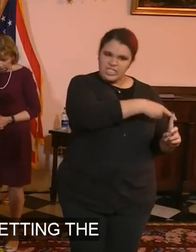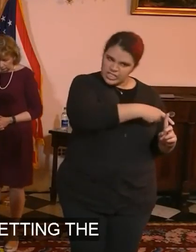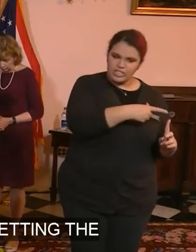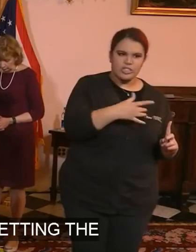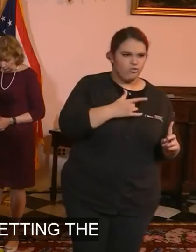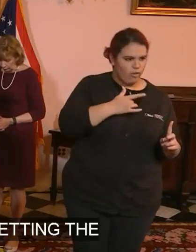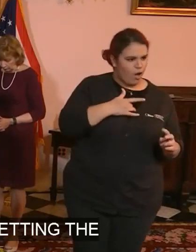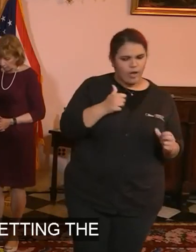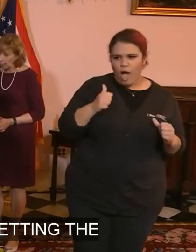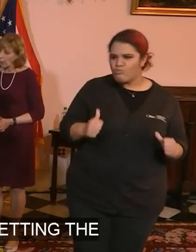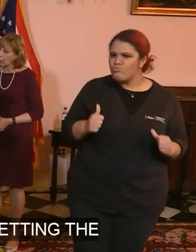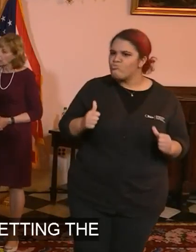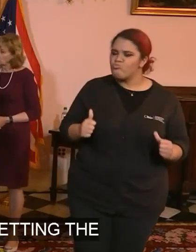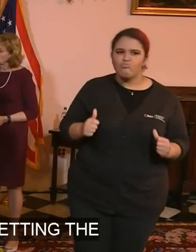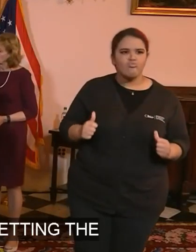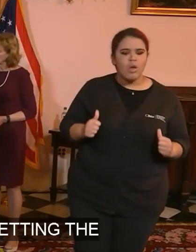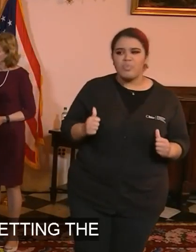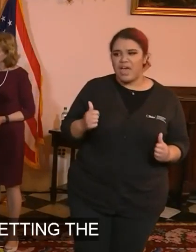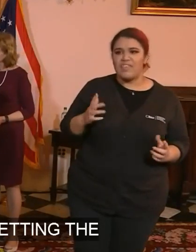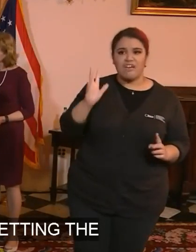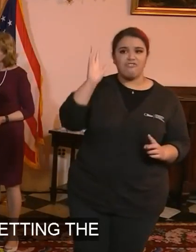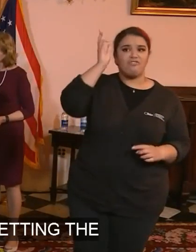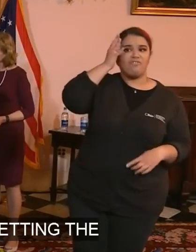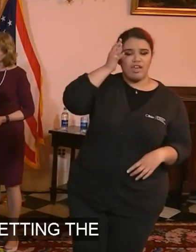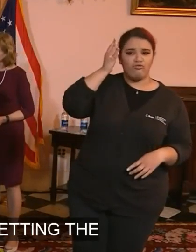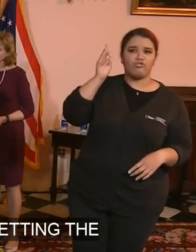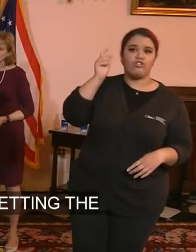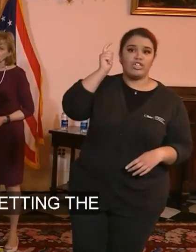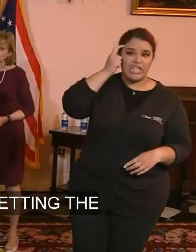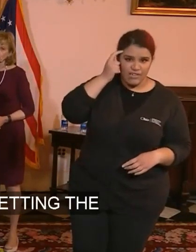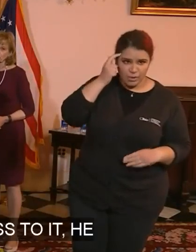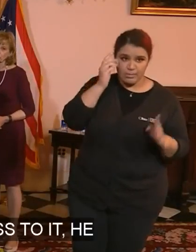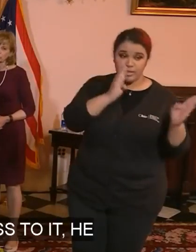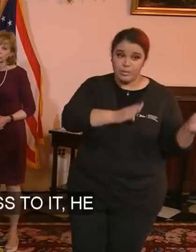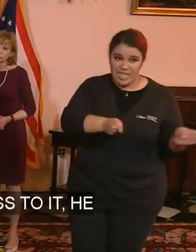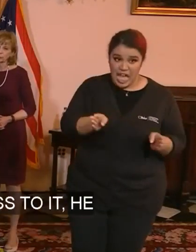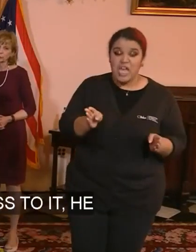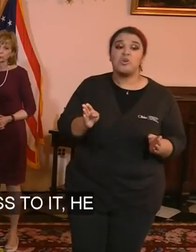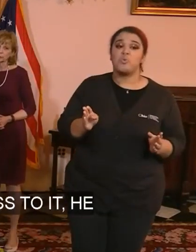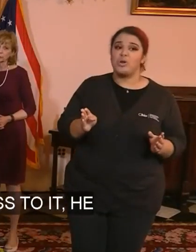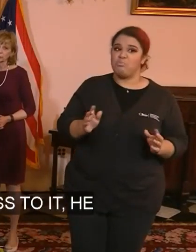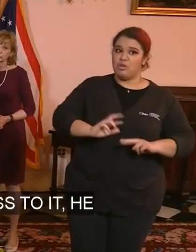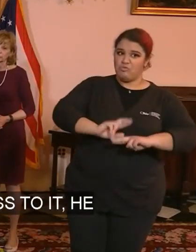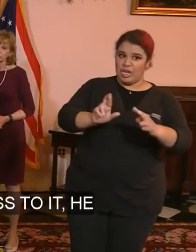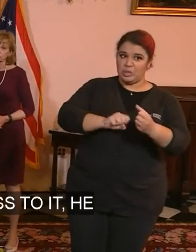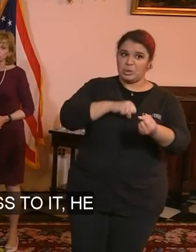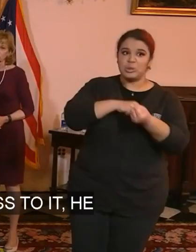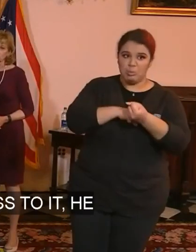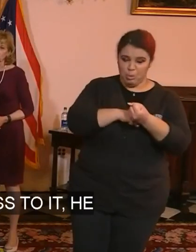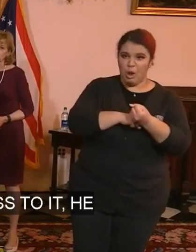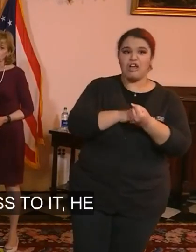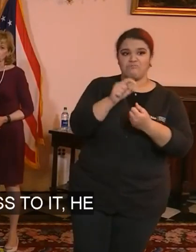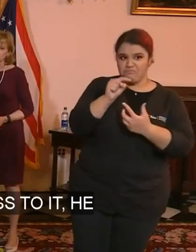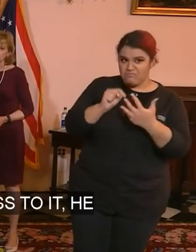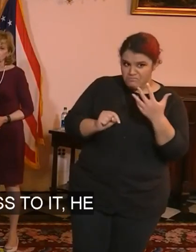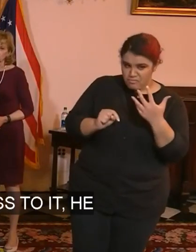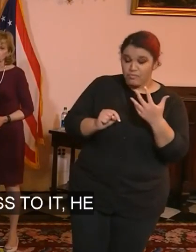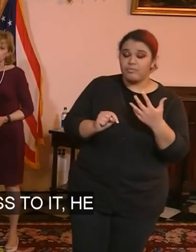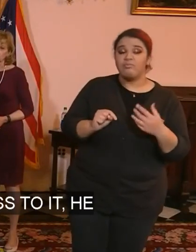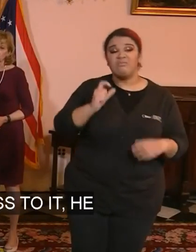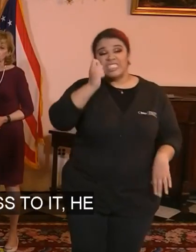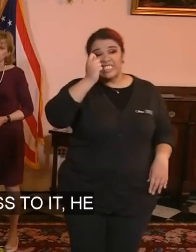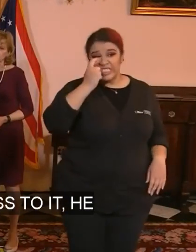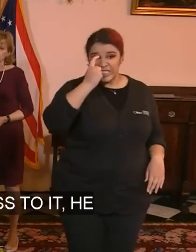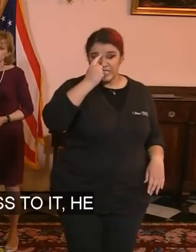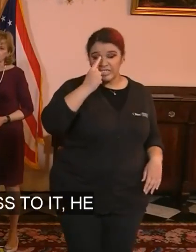encouraging that perhaps that the federal package would have the availability in that. And also, we will need federal